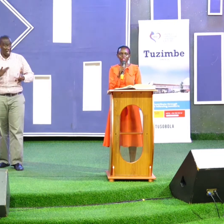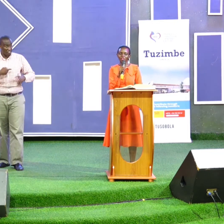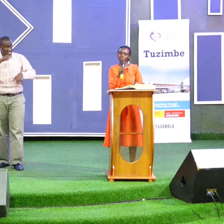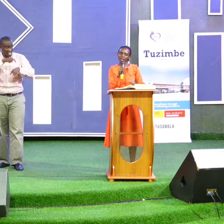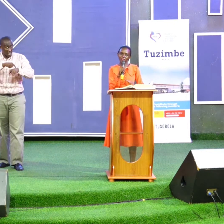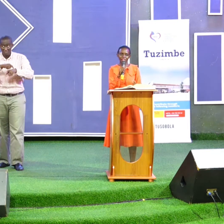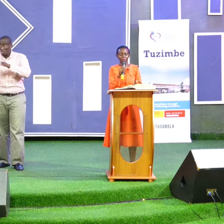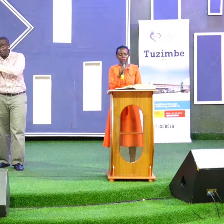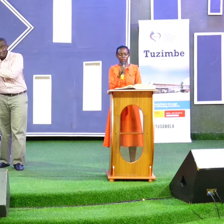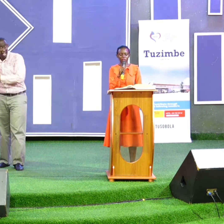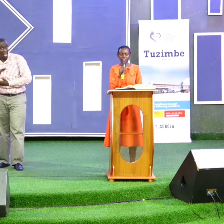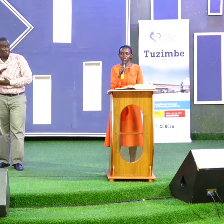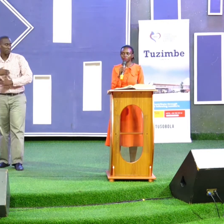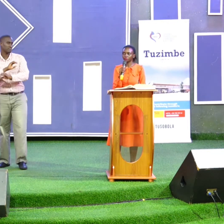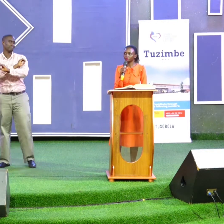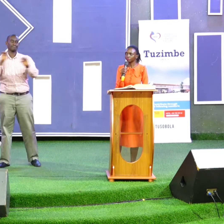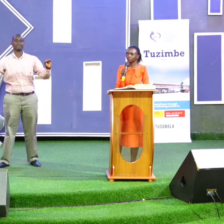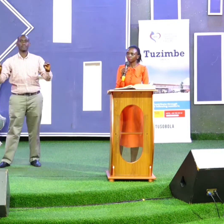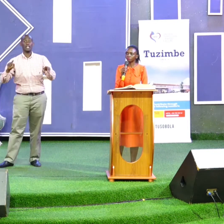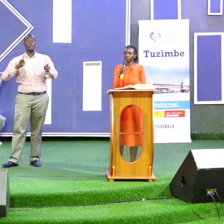wealth, they no longer have time for God.